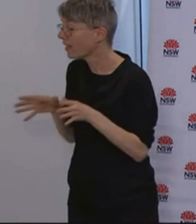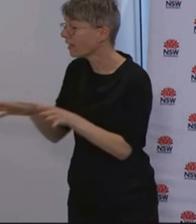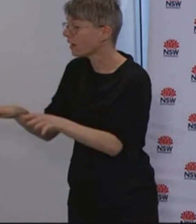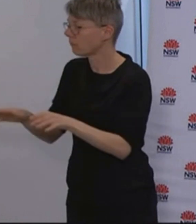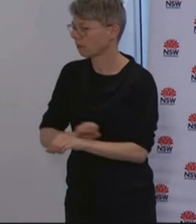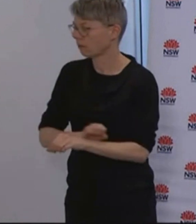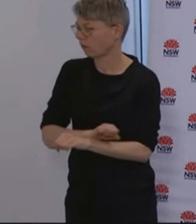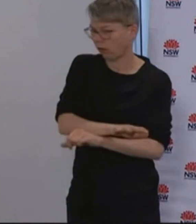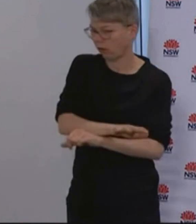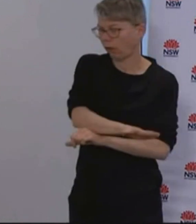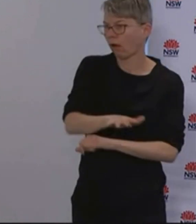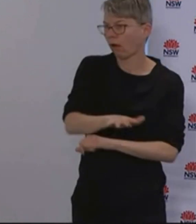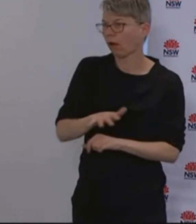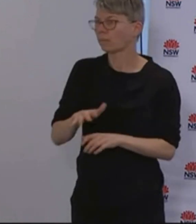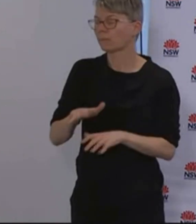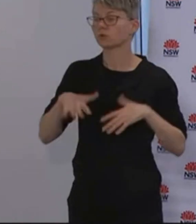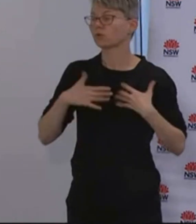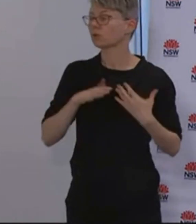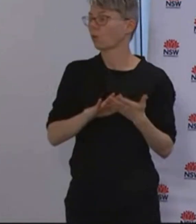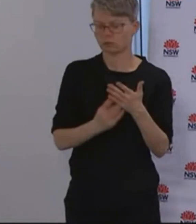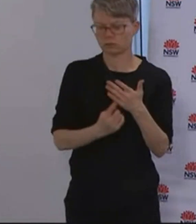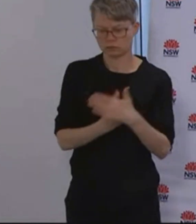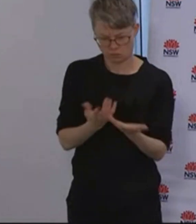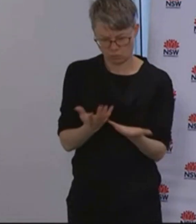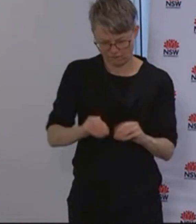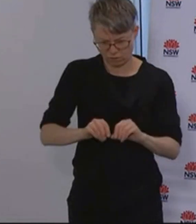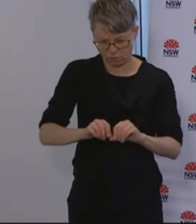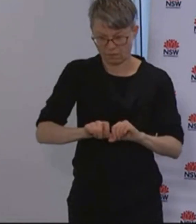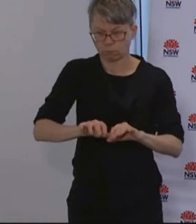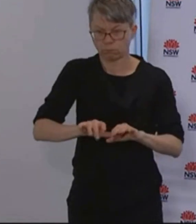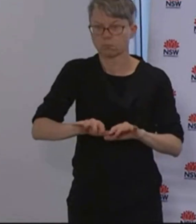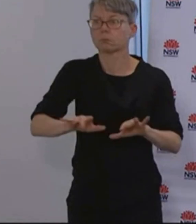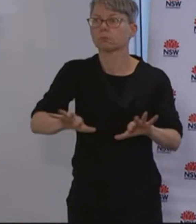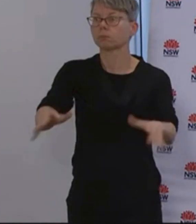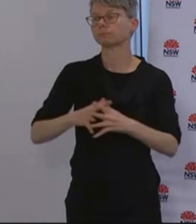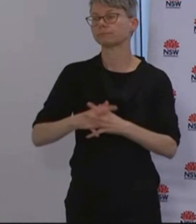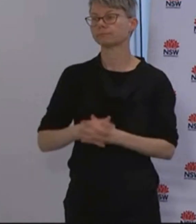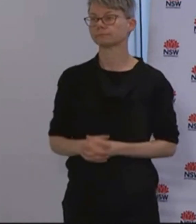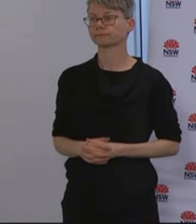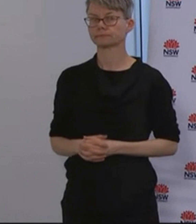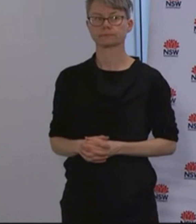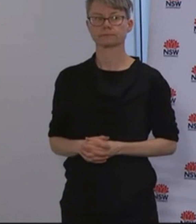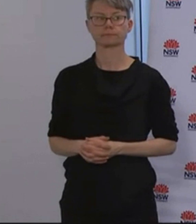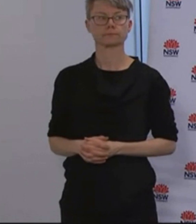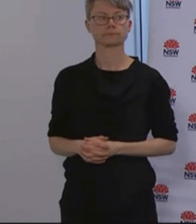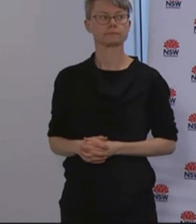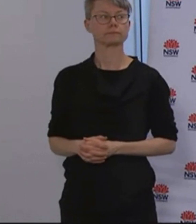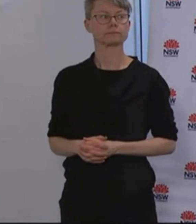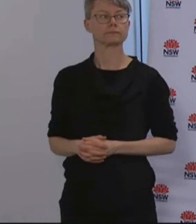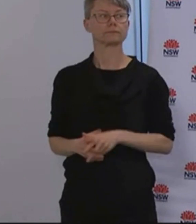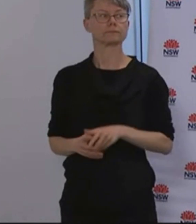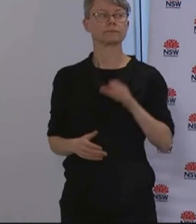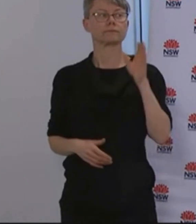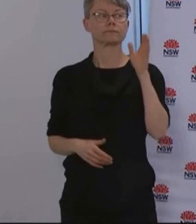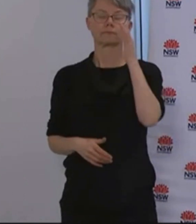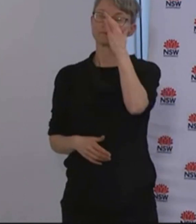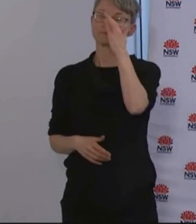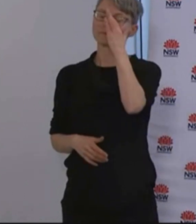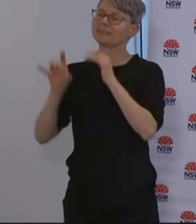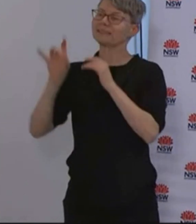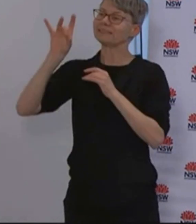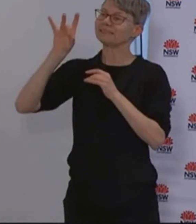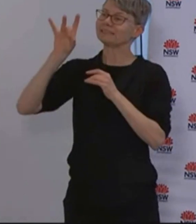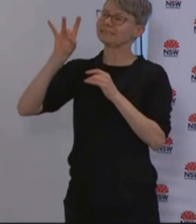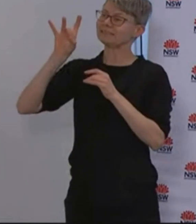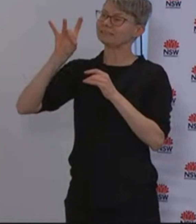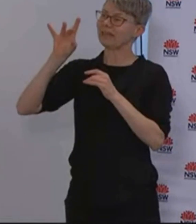prevent community transmission taking hold in New South Wales. With the Star Casino case, last question, was this person at